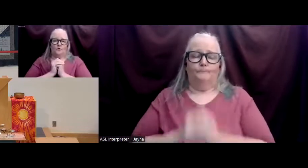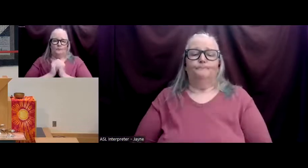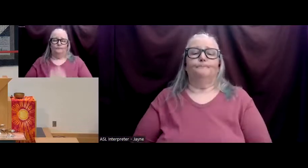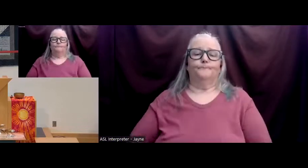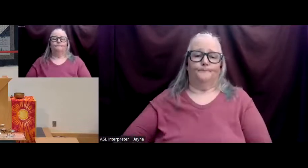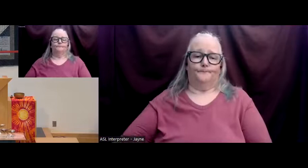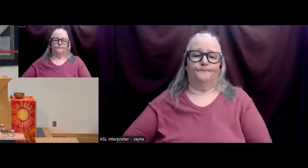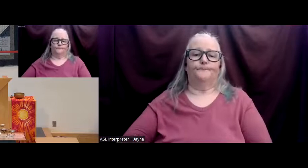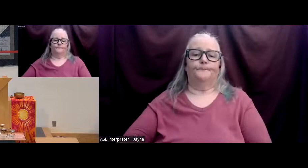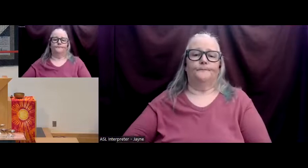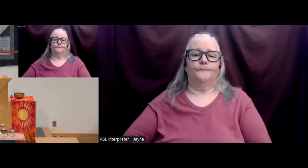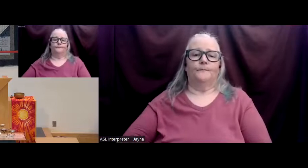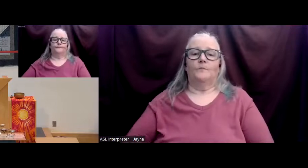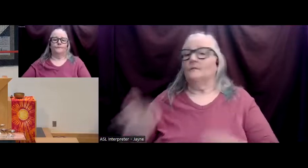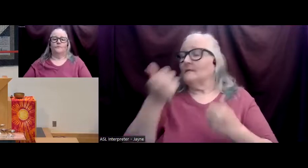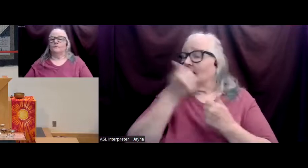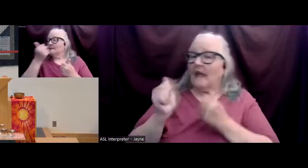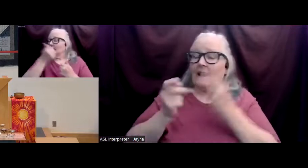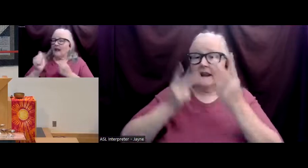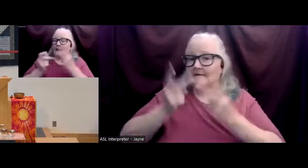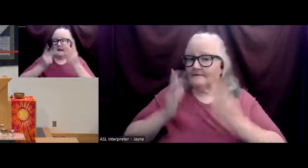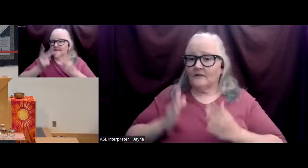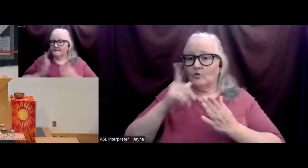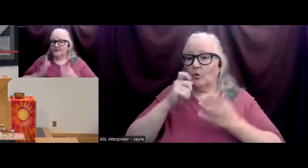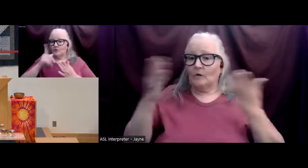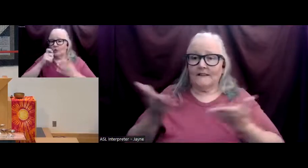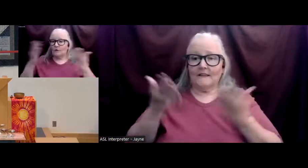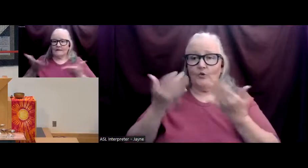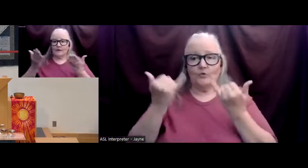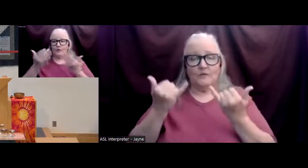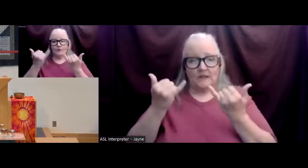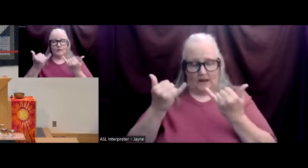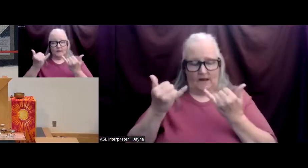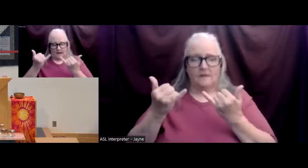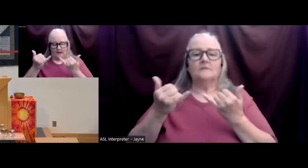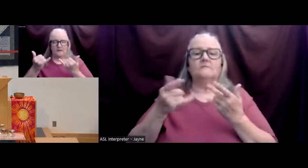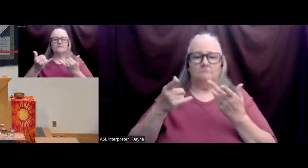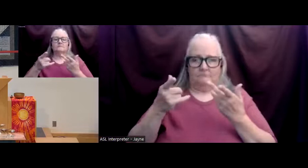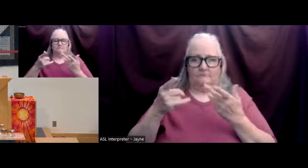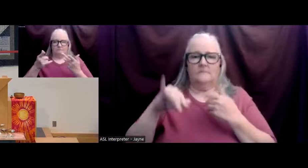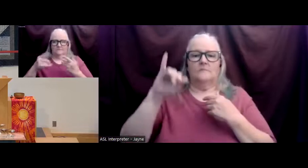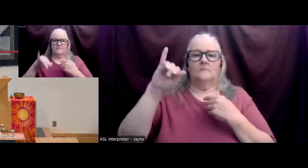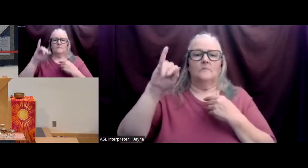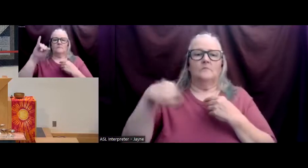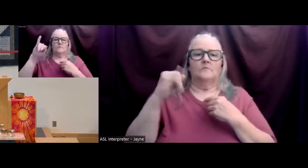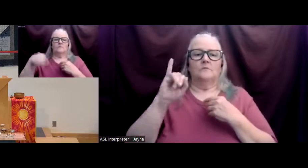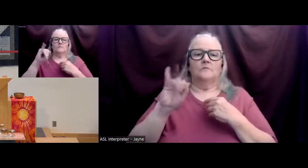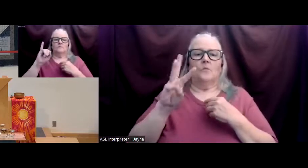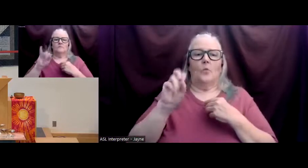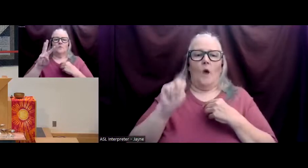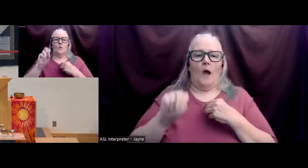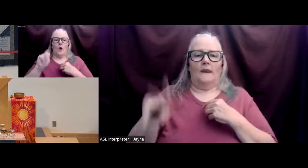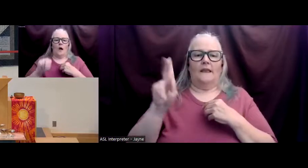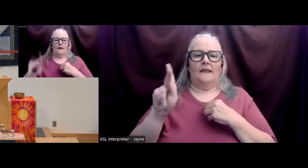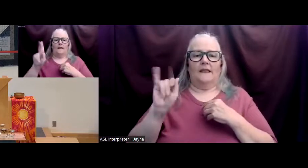I'd like to welcome any guests or visitors in the congregation today. Juwan Kim is our welcoming captain. Juwan